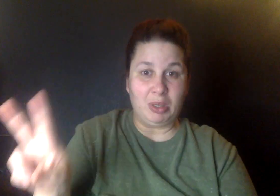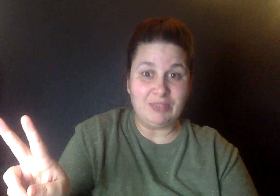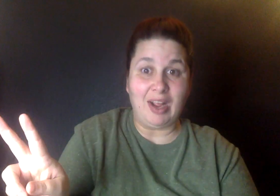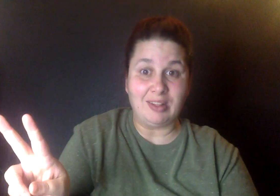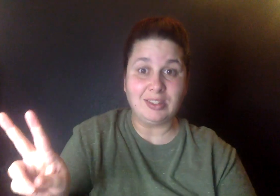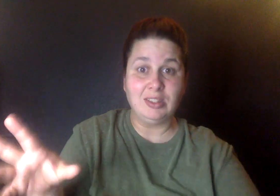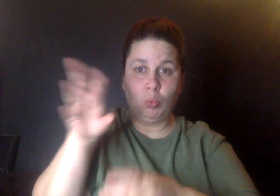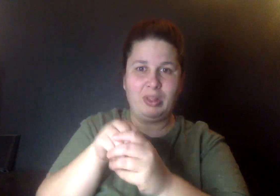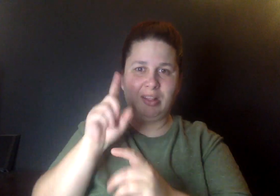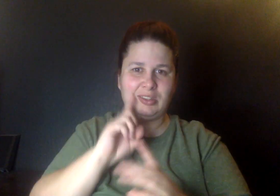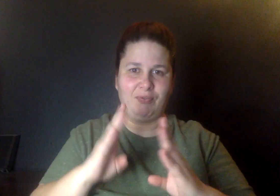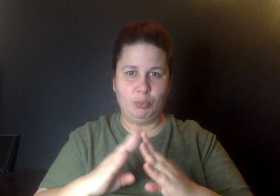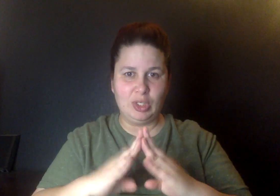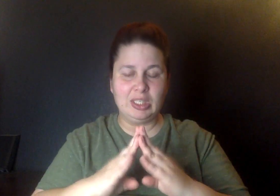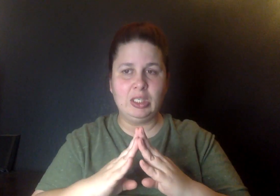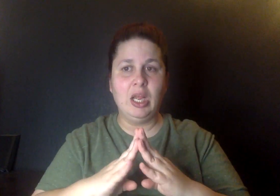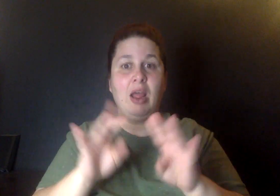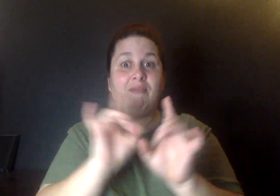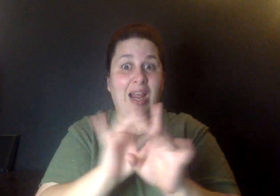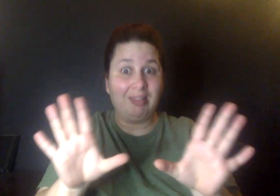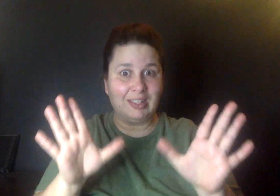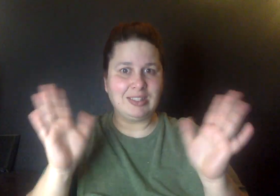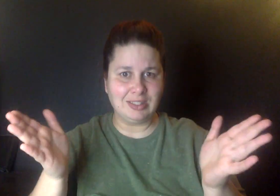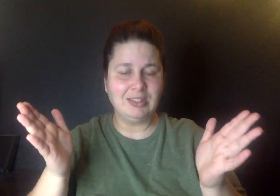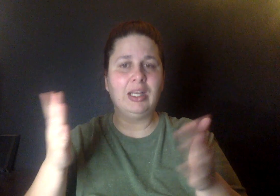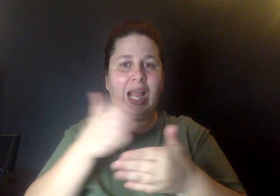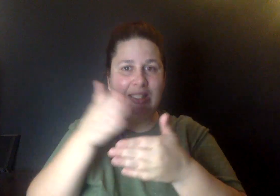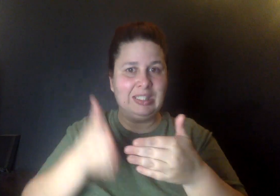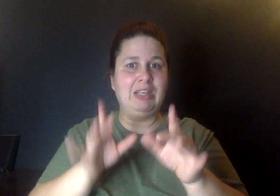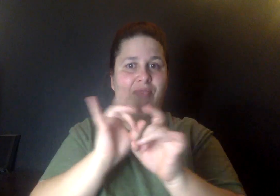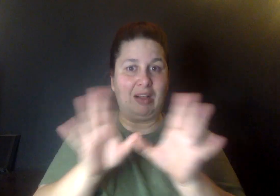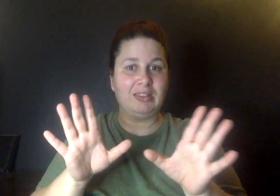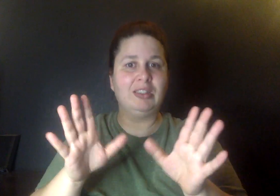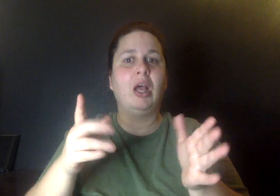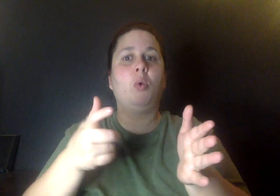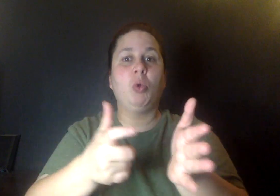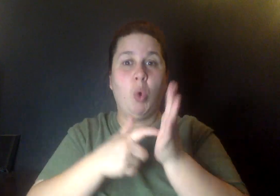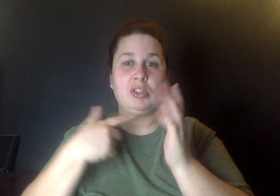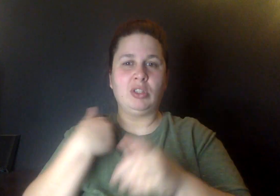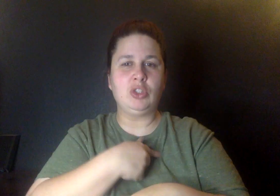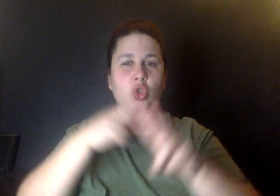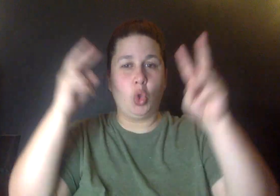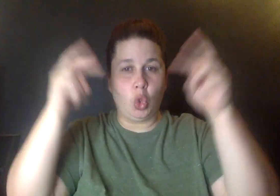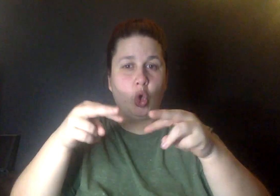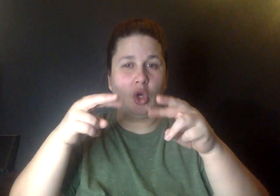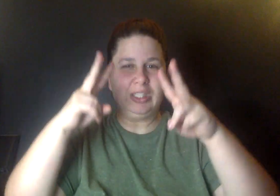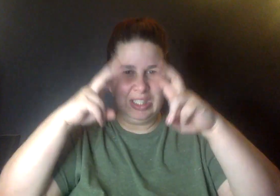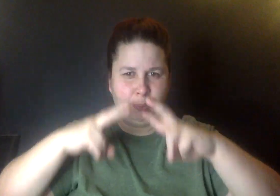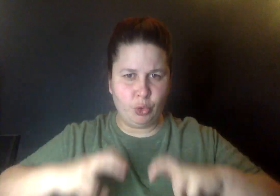what was about within the deaf community fighting and the violence, which wanted us to learn deeper